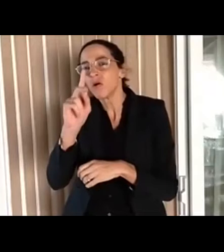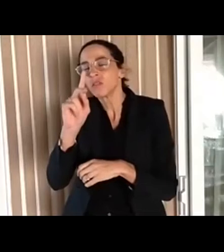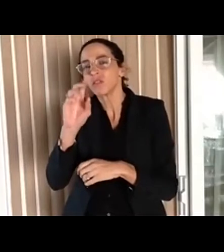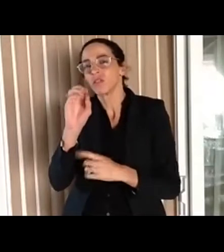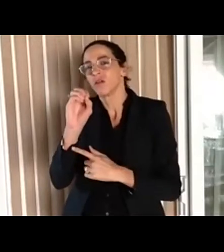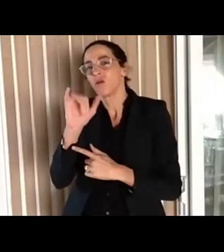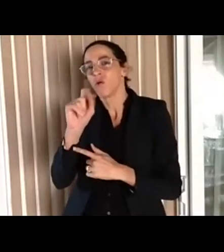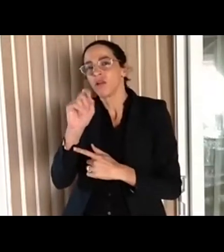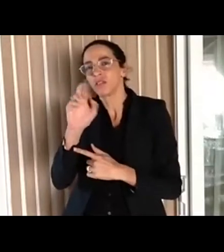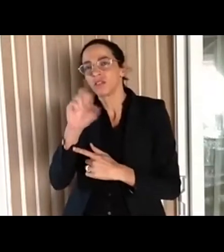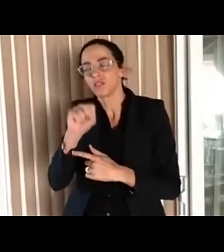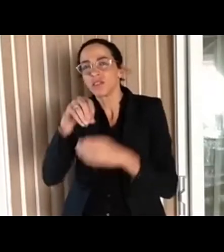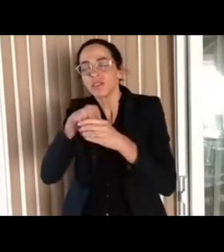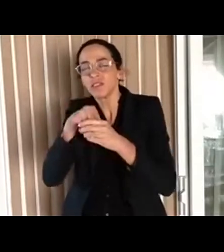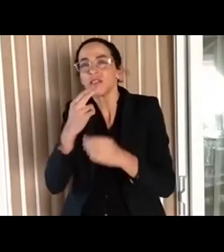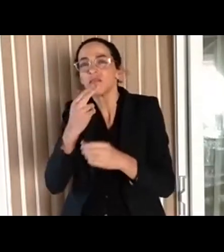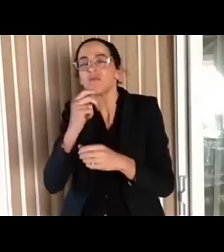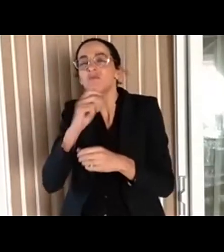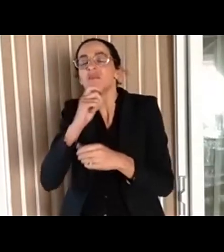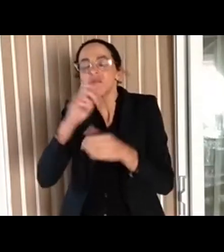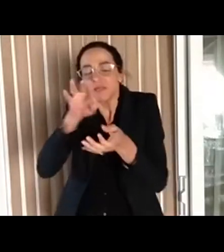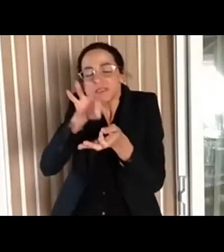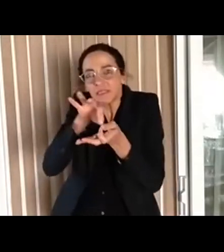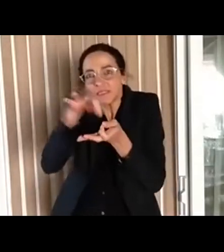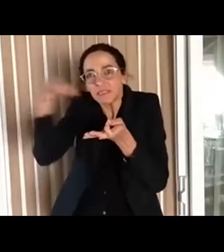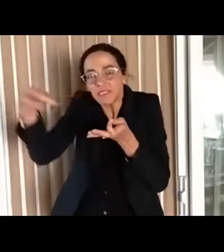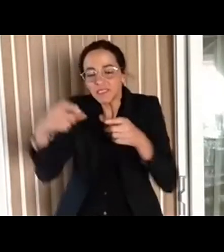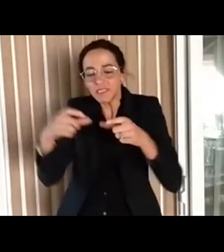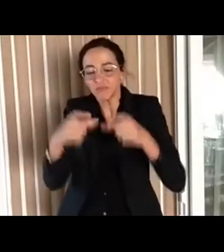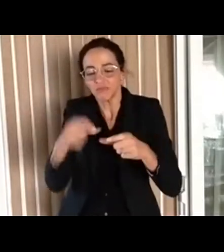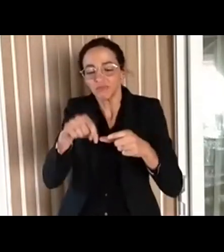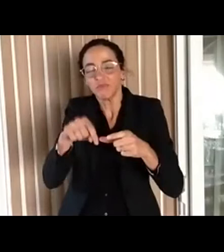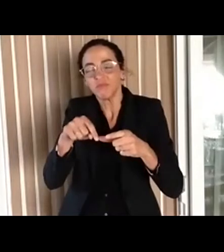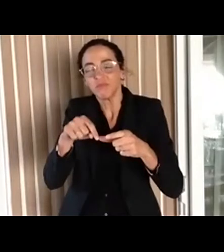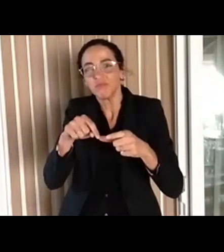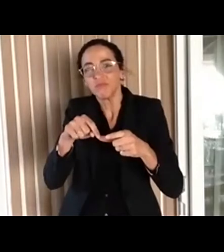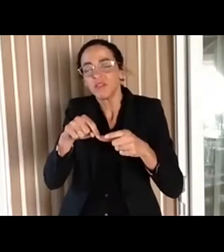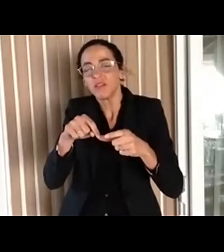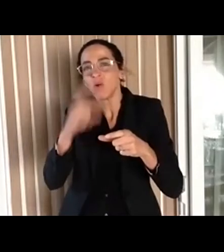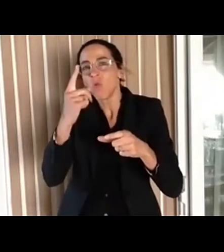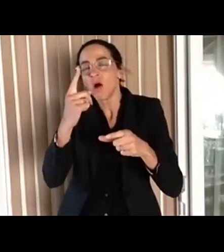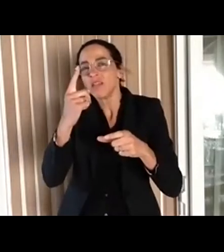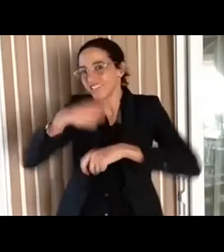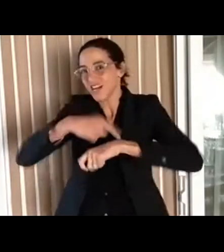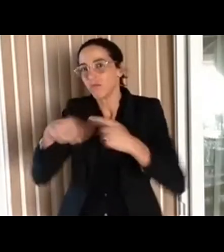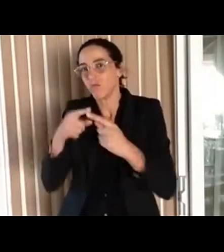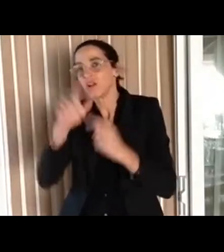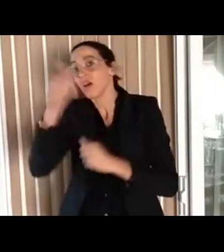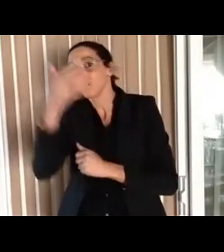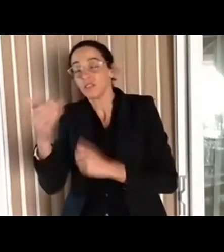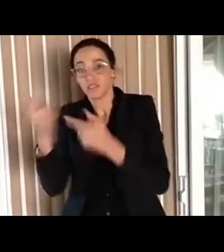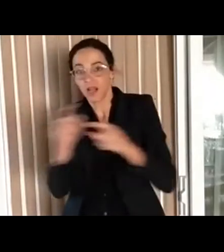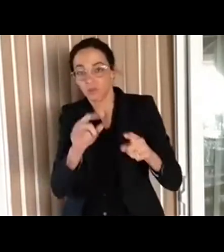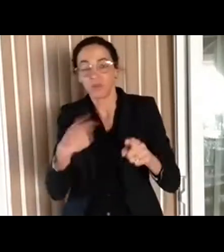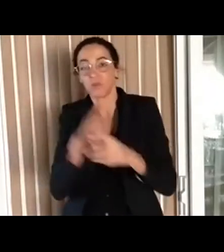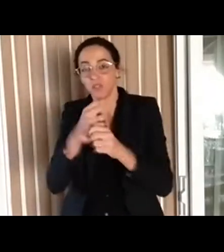so one time when everything was going on, we went and got ourselves a little can of oysters, and you could go off on this little split